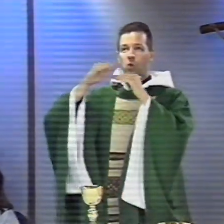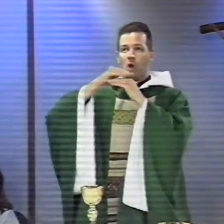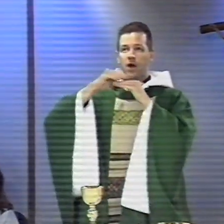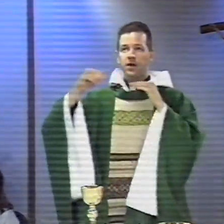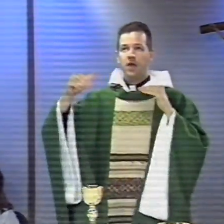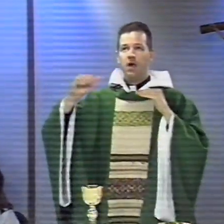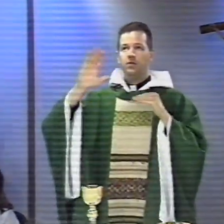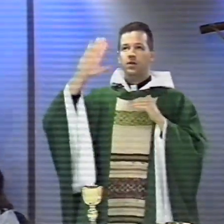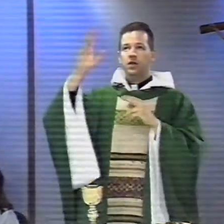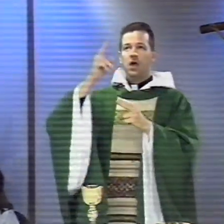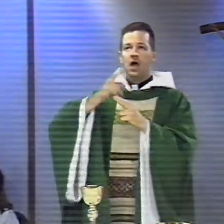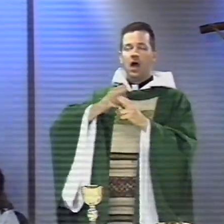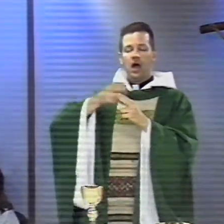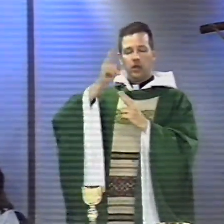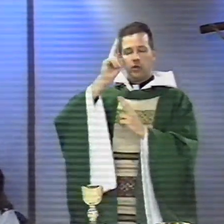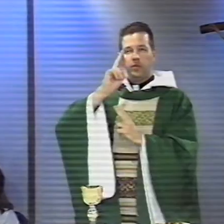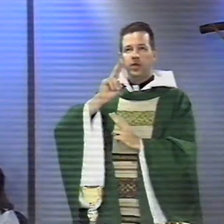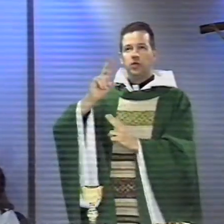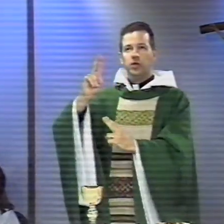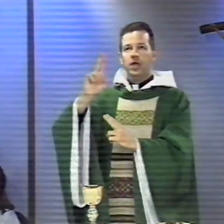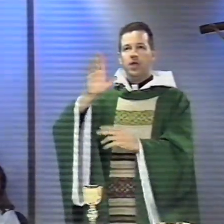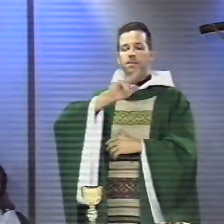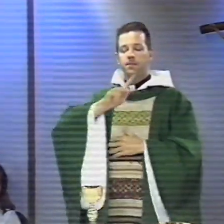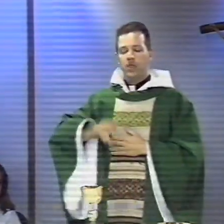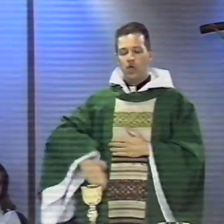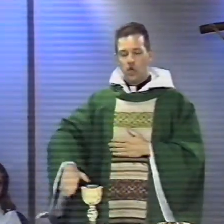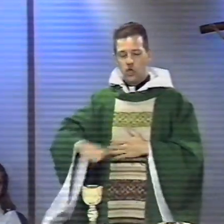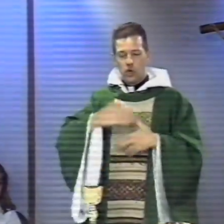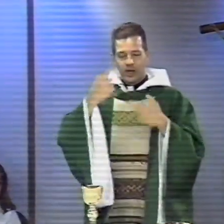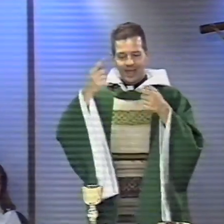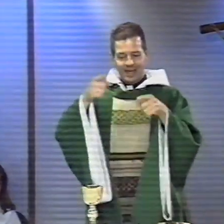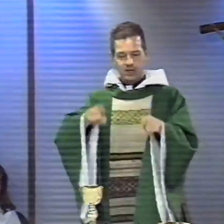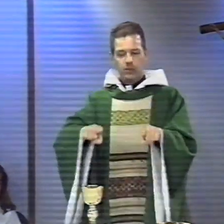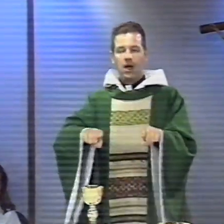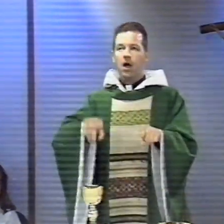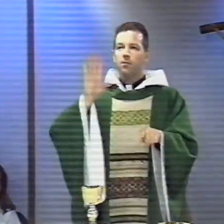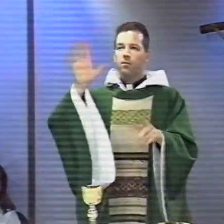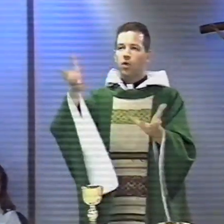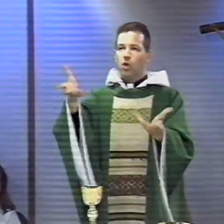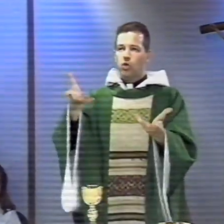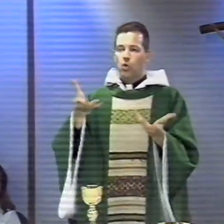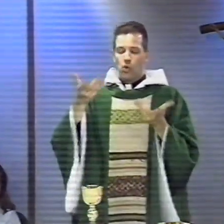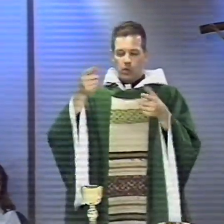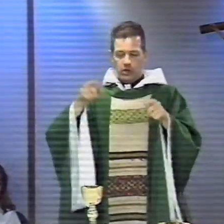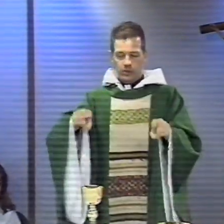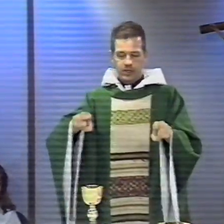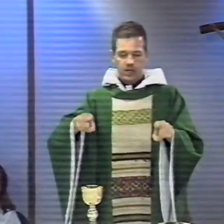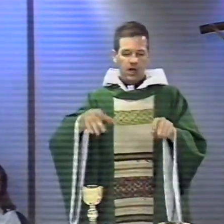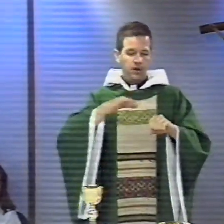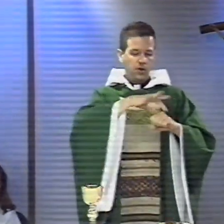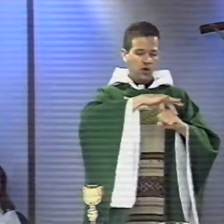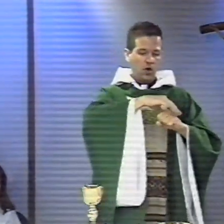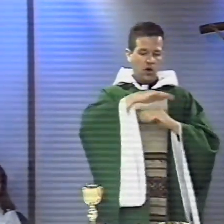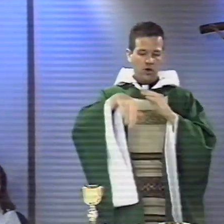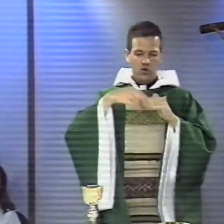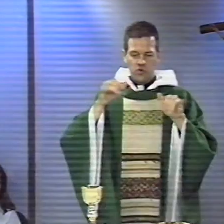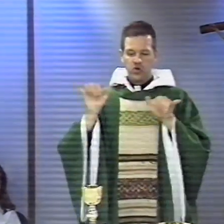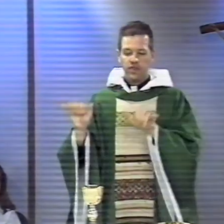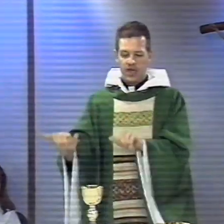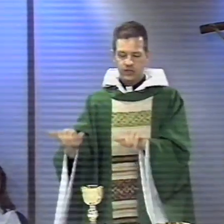art in heaven, hallowed be your name. Your kingdom come, your will be done, on earth as it